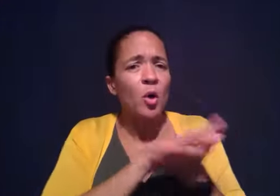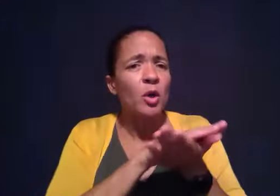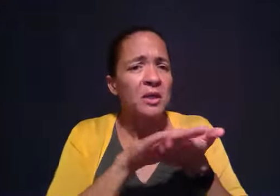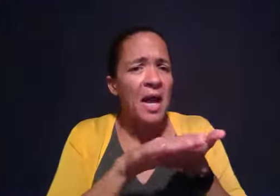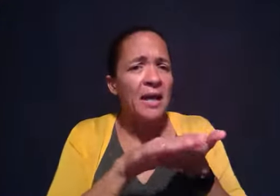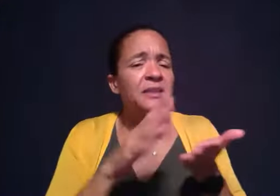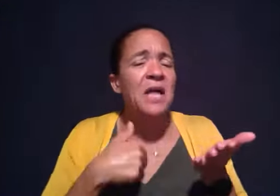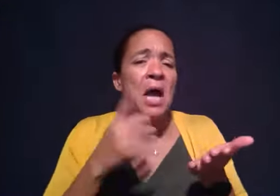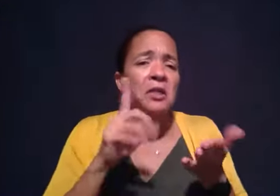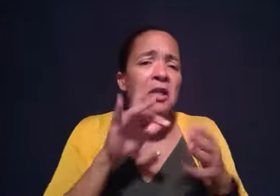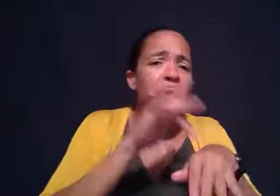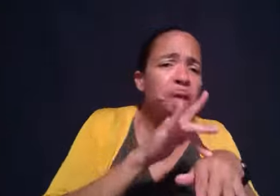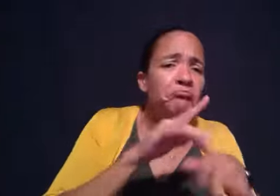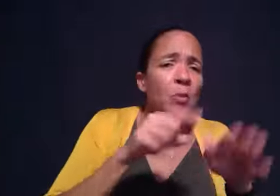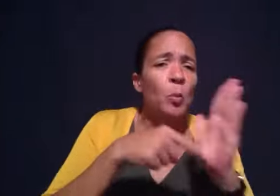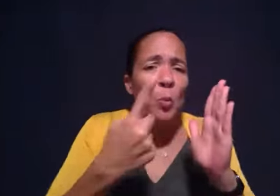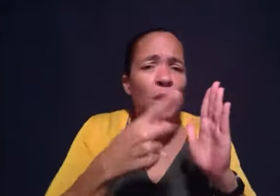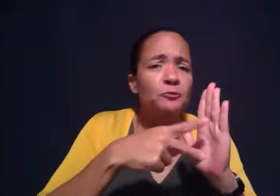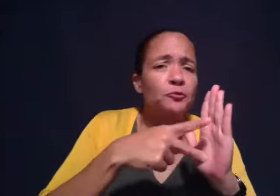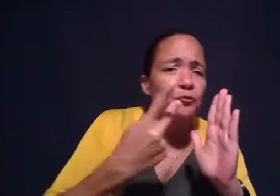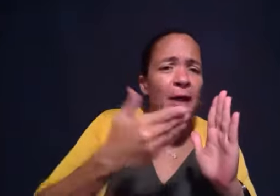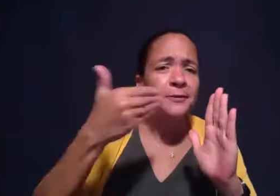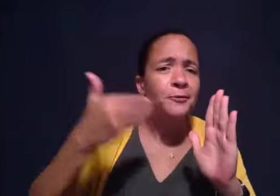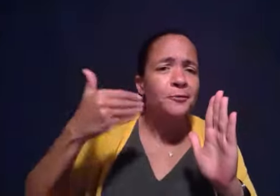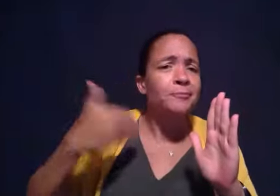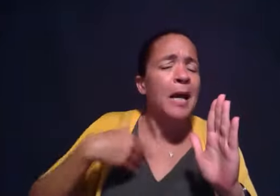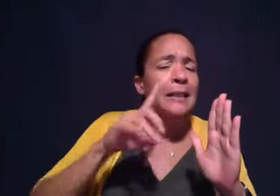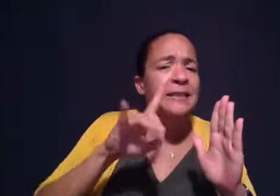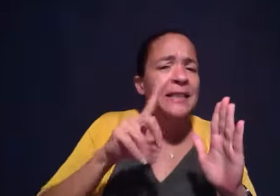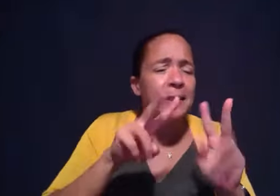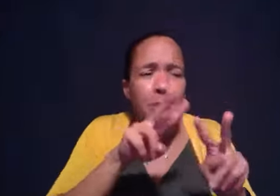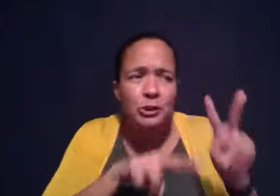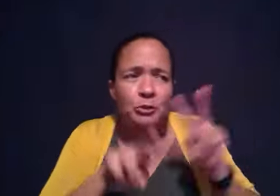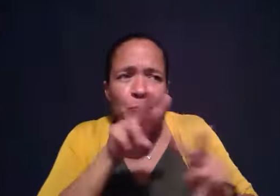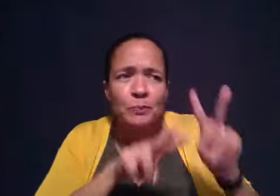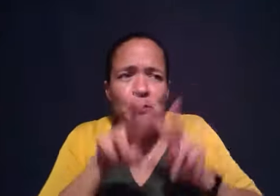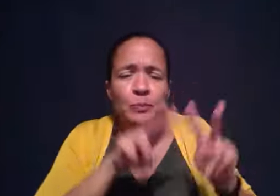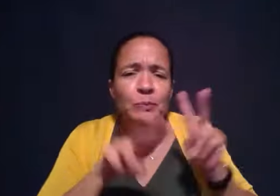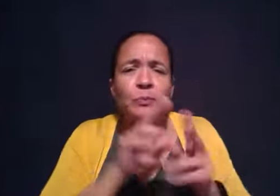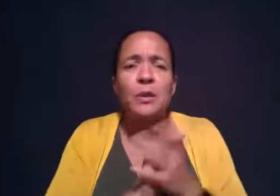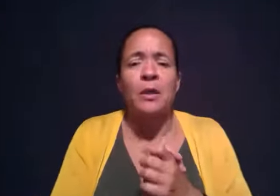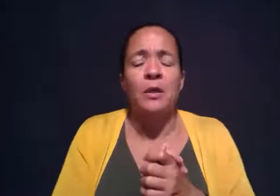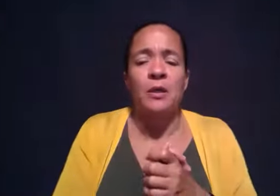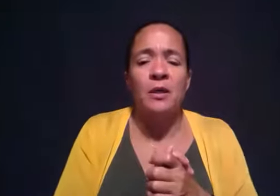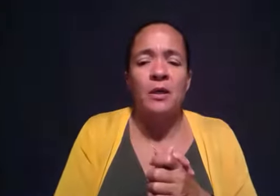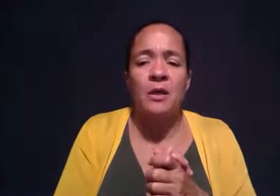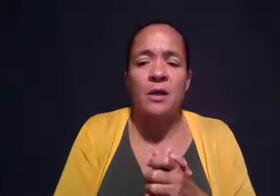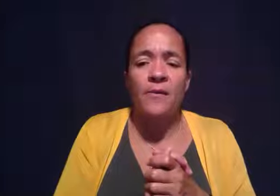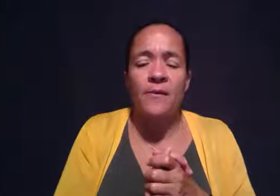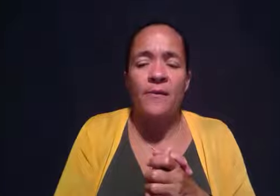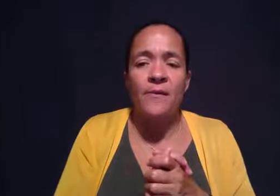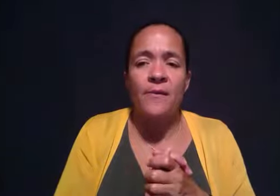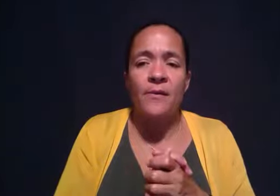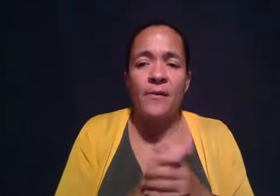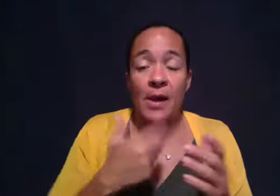twice before, just kind of checking things out. And I knew that if I showed up, you would try and